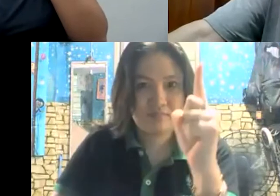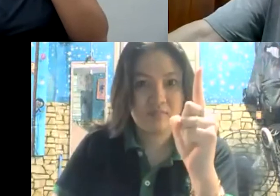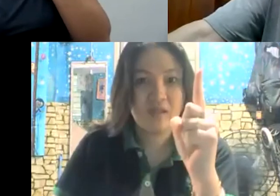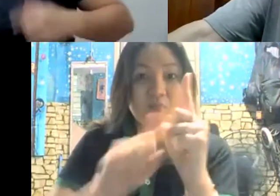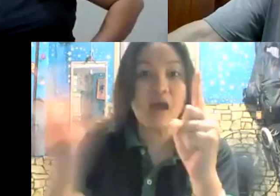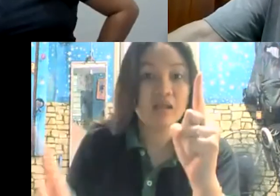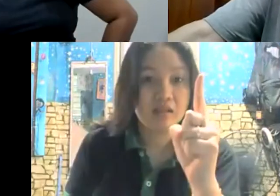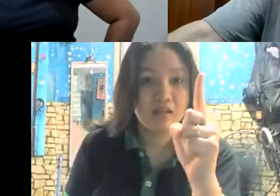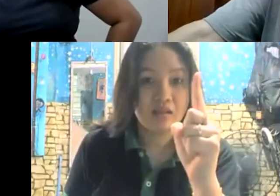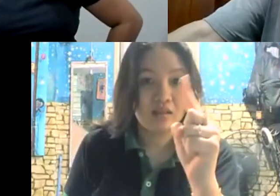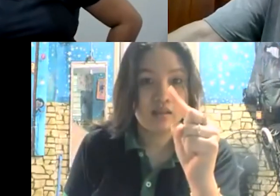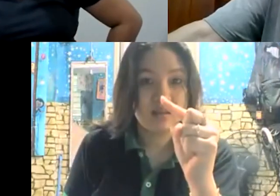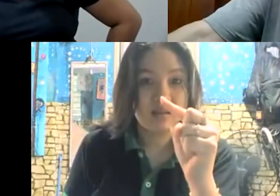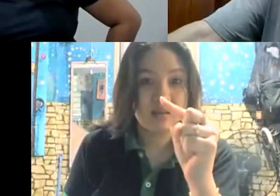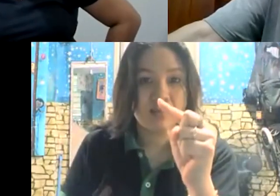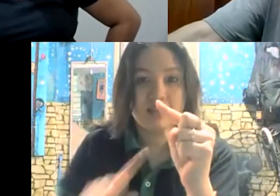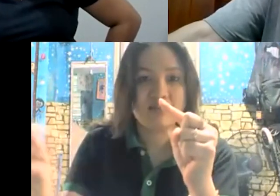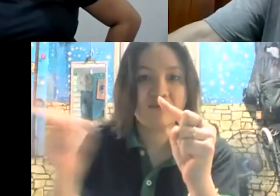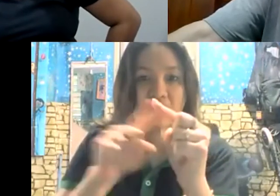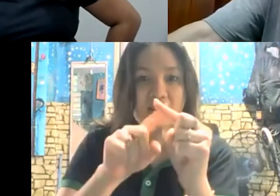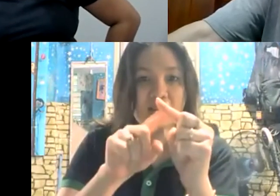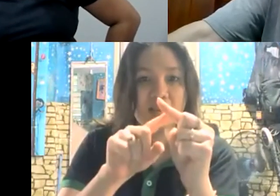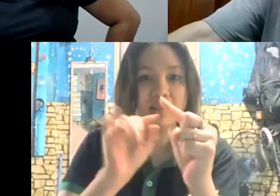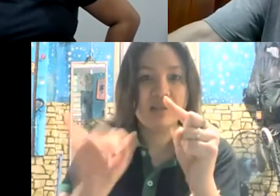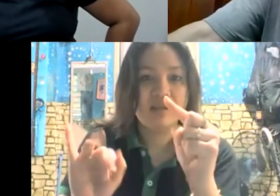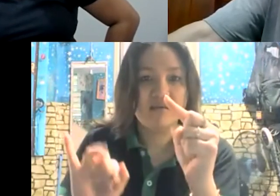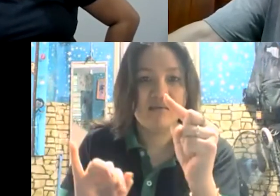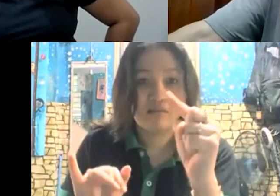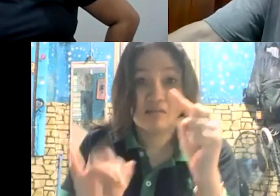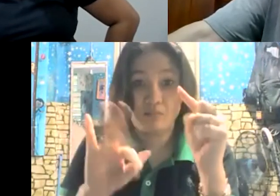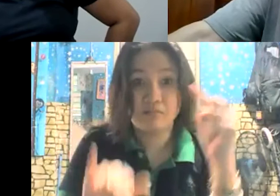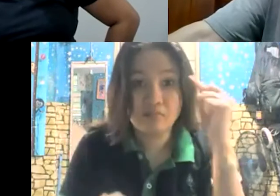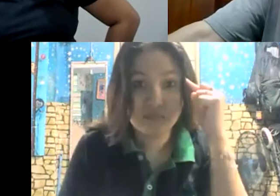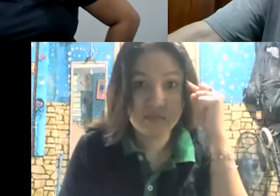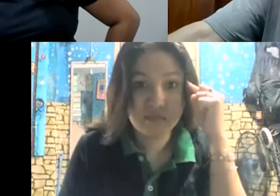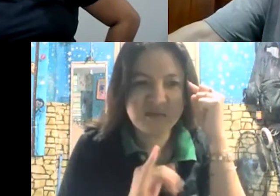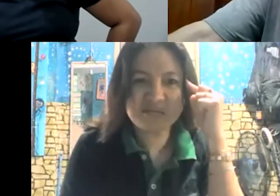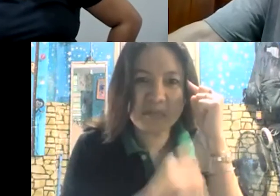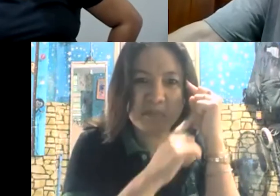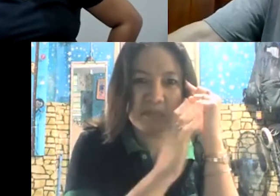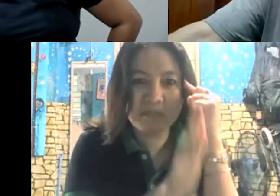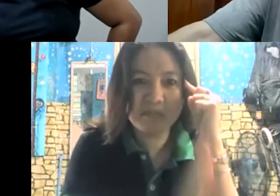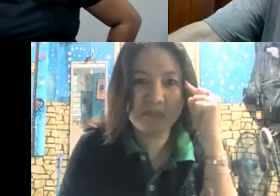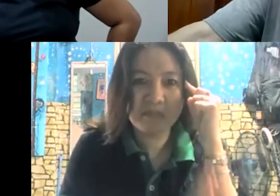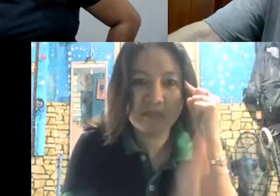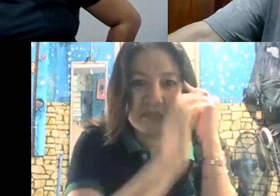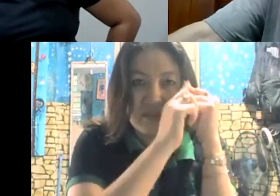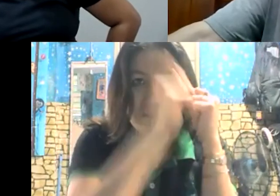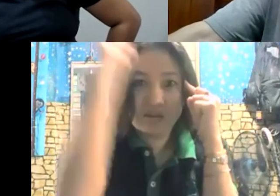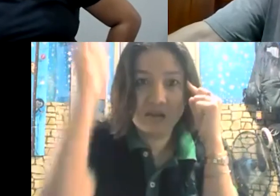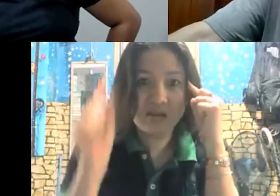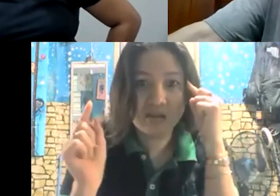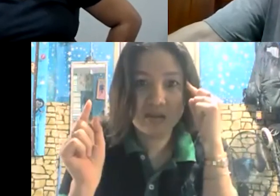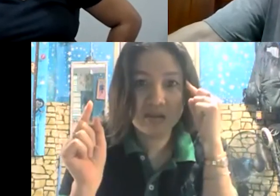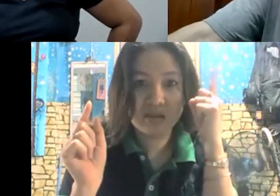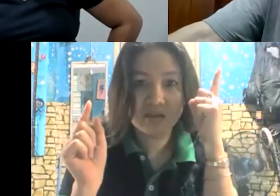I just want to clarify that this and this are different, right? So